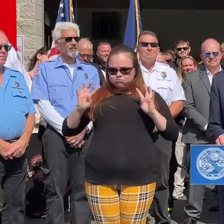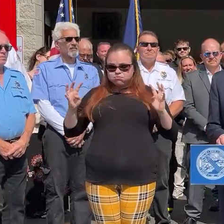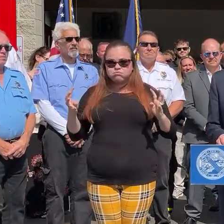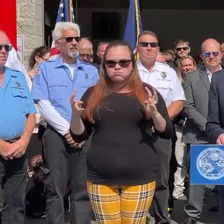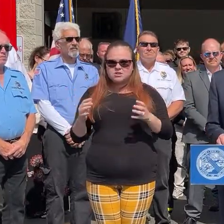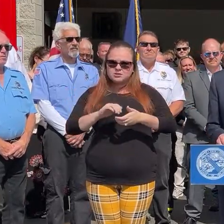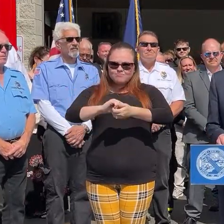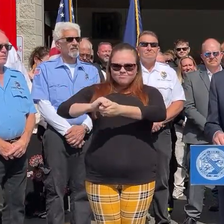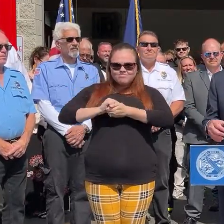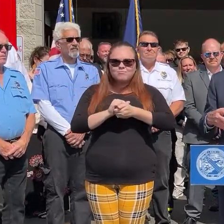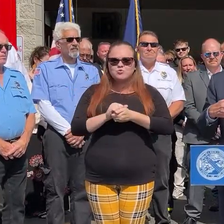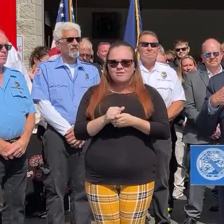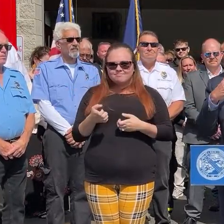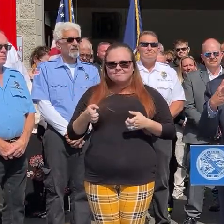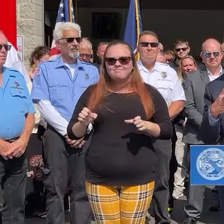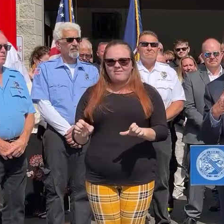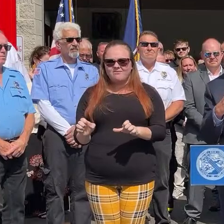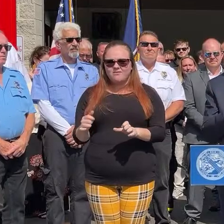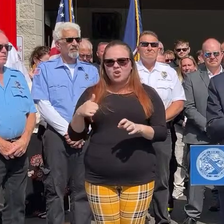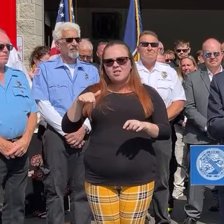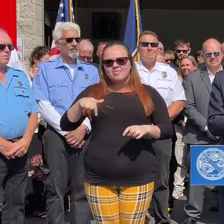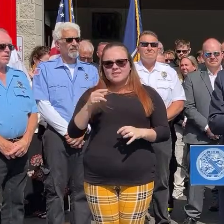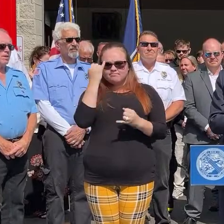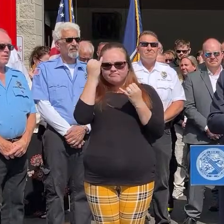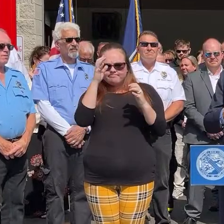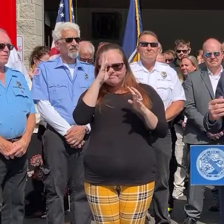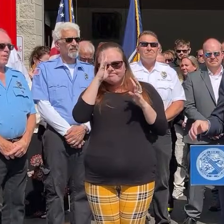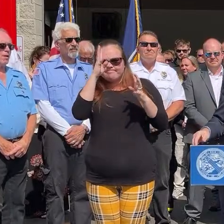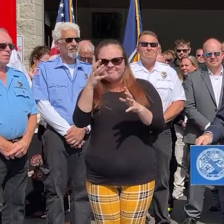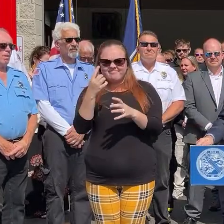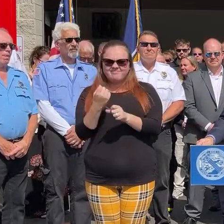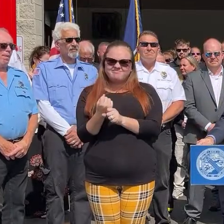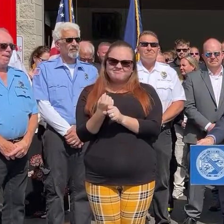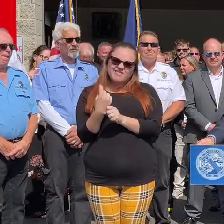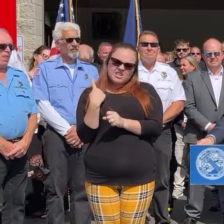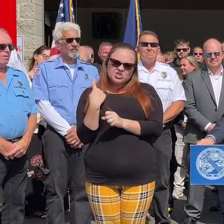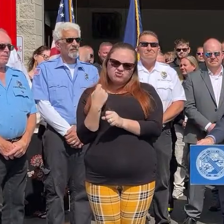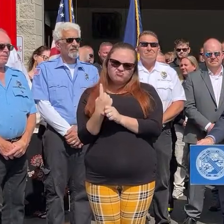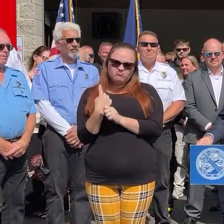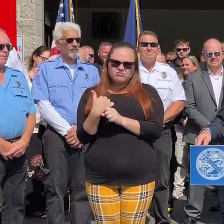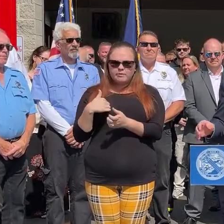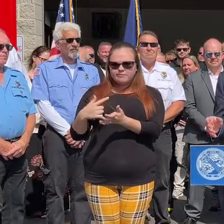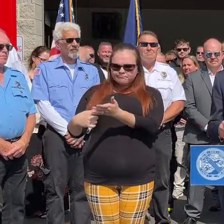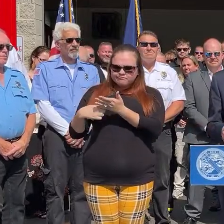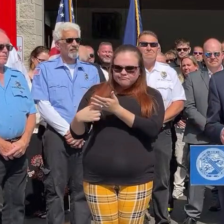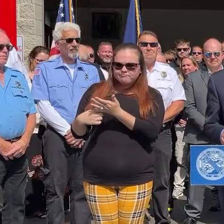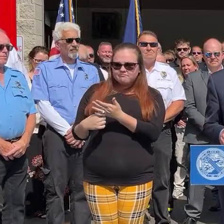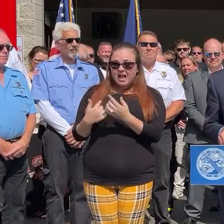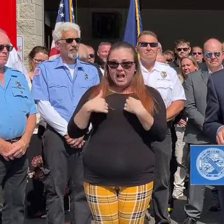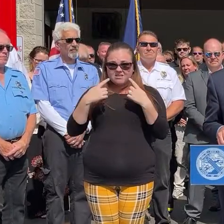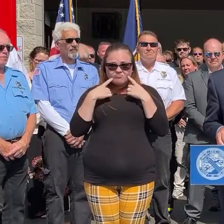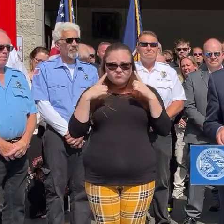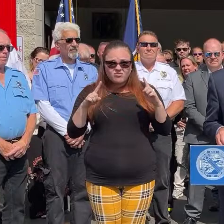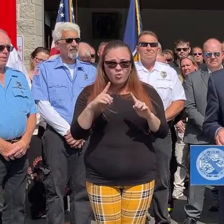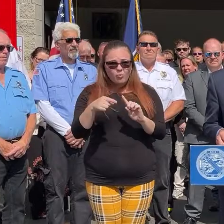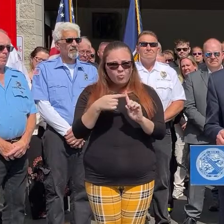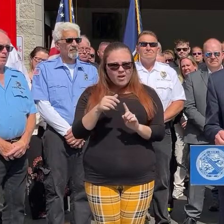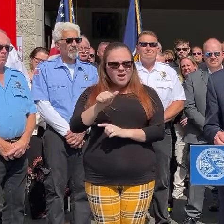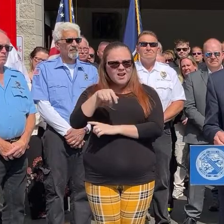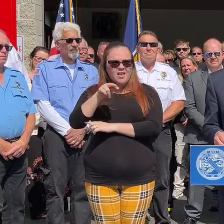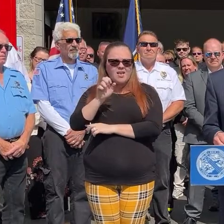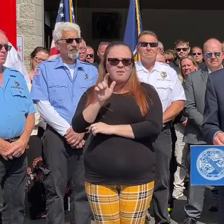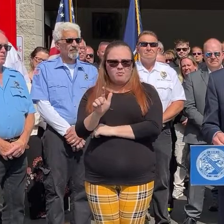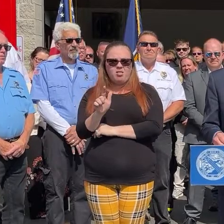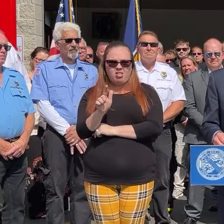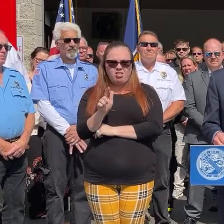have. We came up with this idea in the last year after the conversations that we've had. I announced it in April at the state